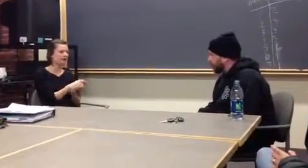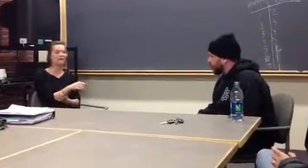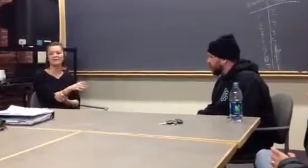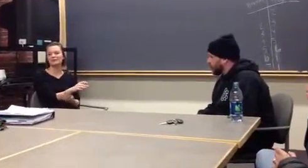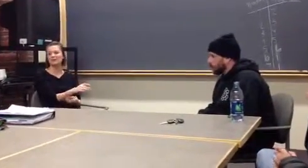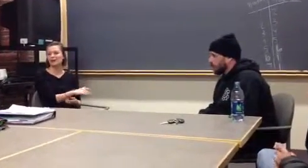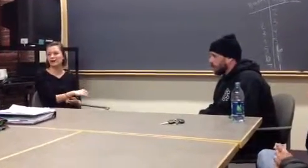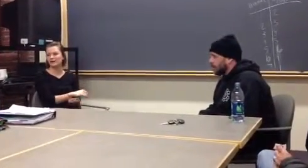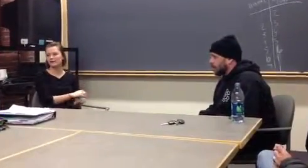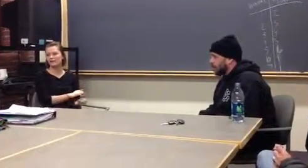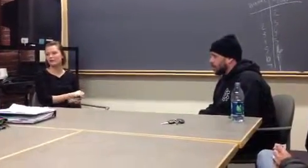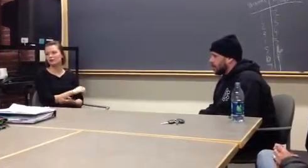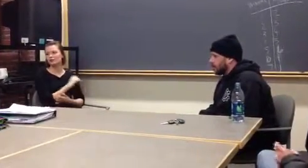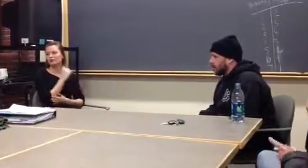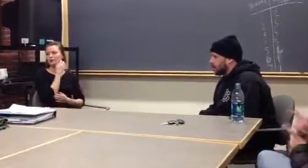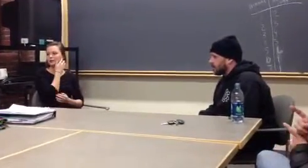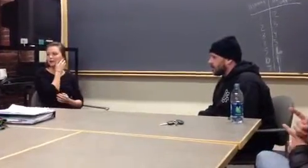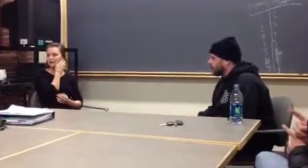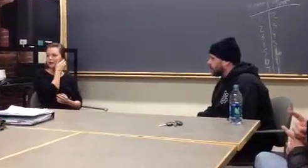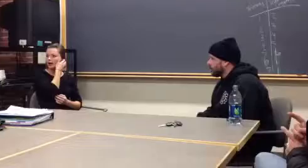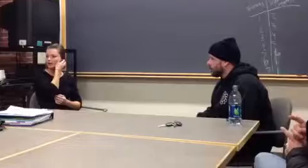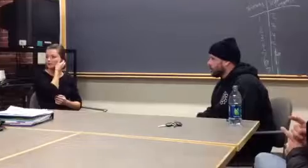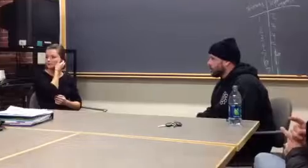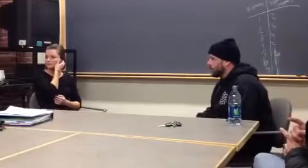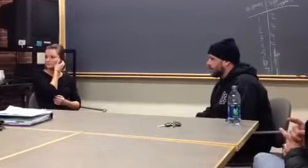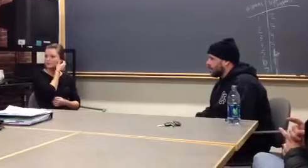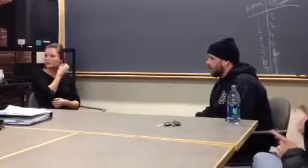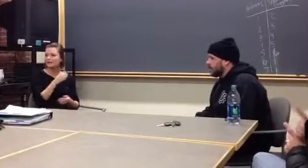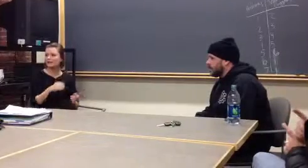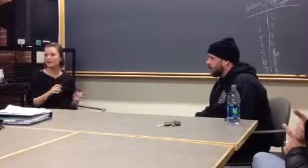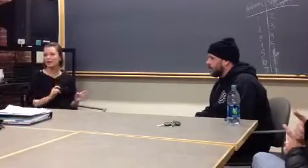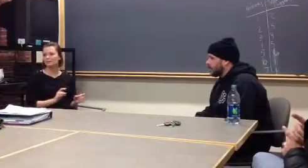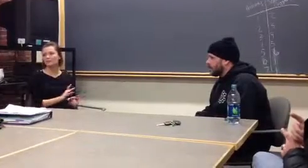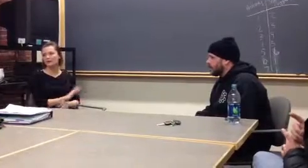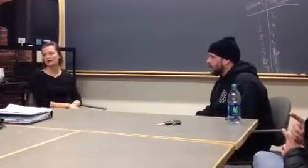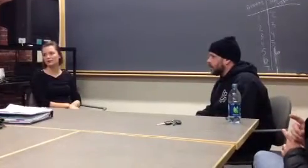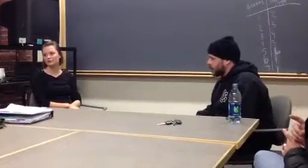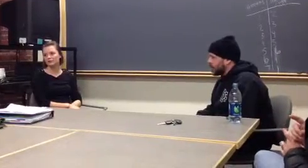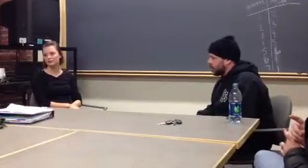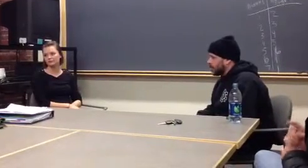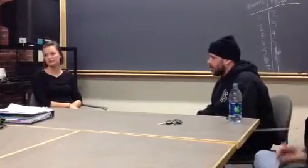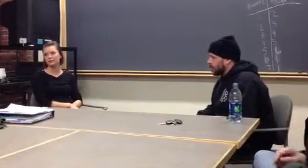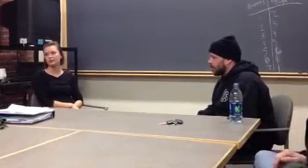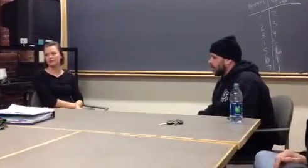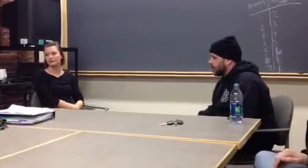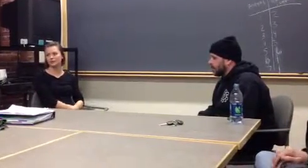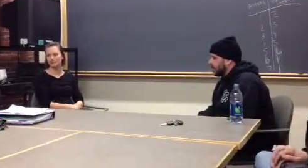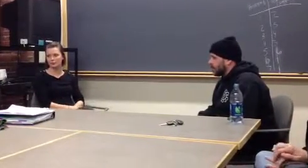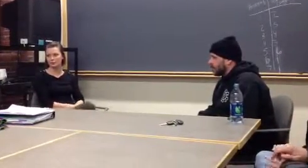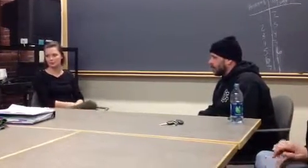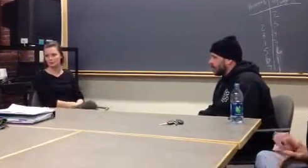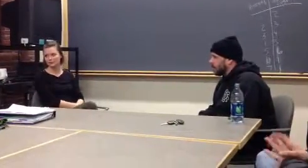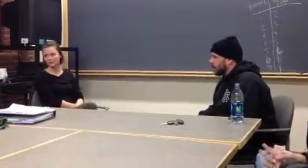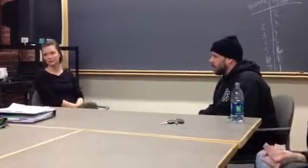if there's kickoff, you can kick the ball and through the field goal, and you'll get 3 points. Okay.